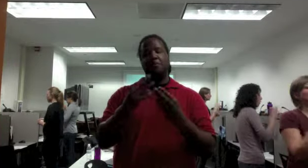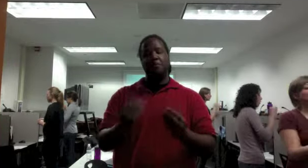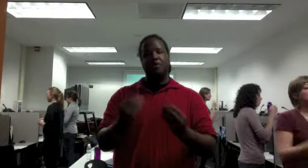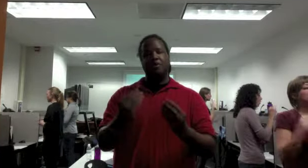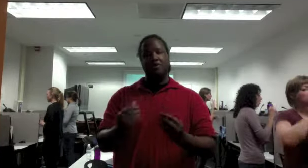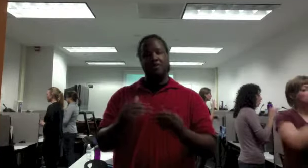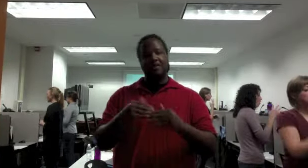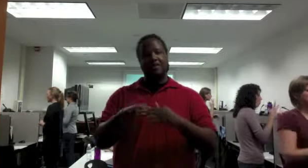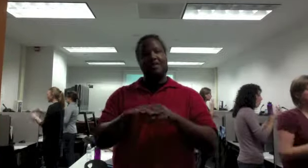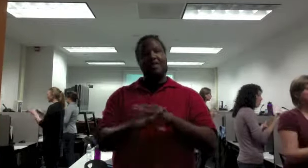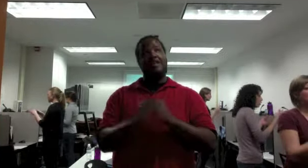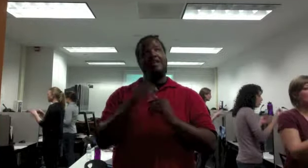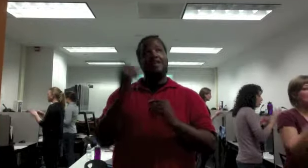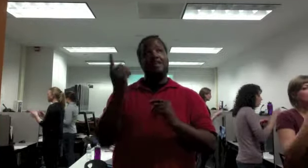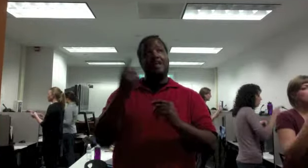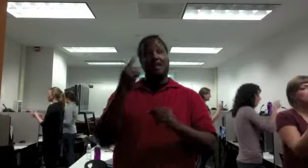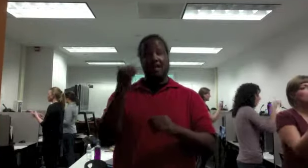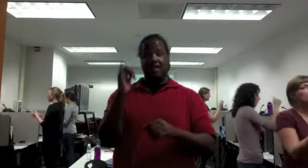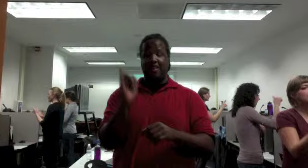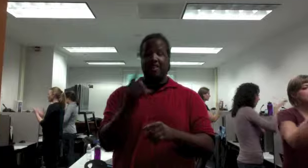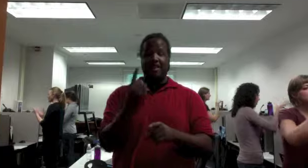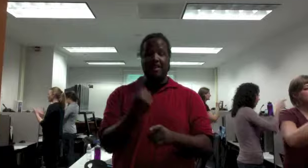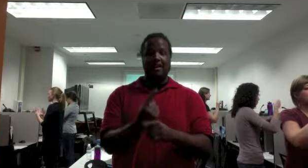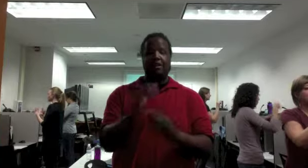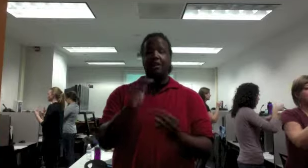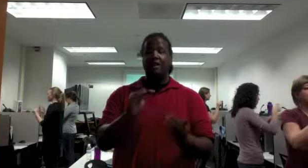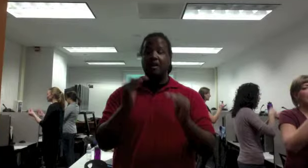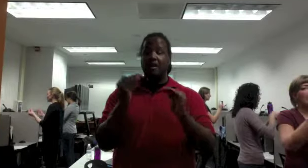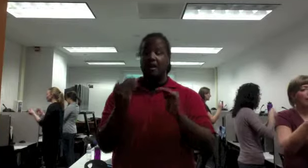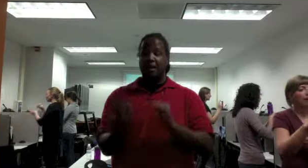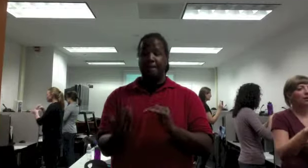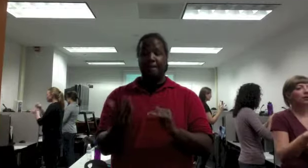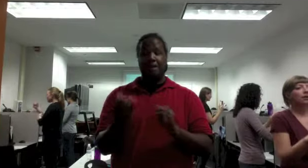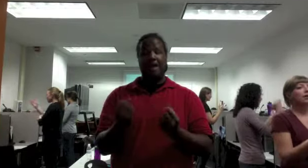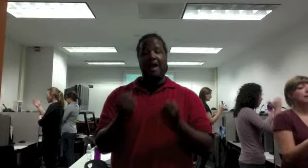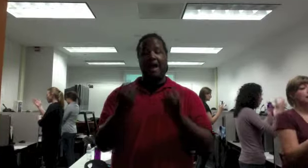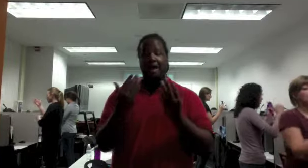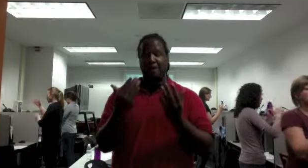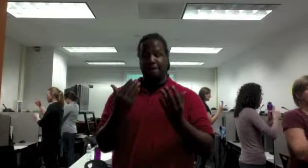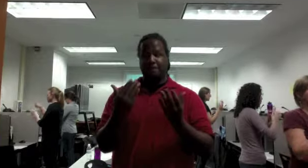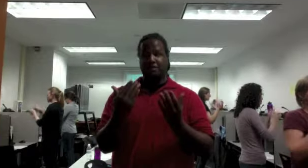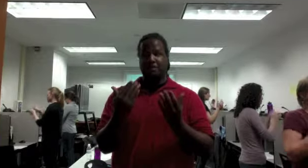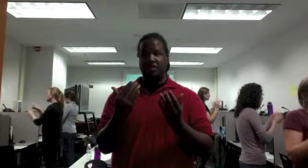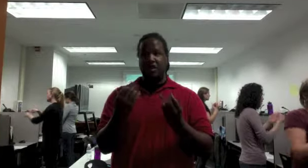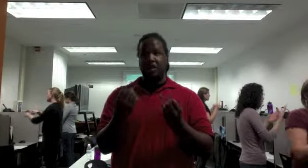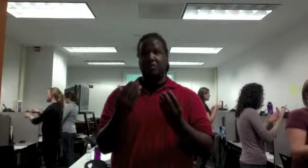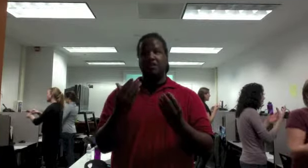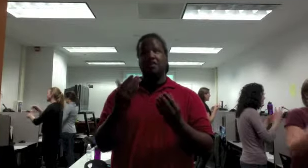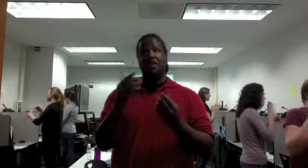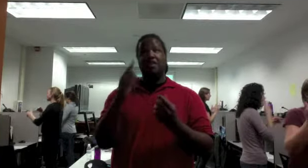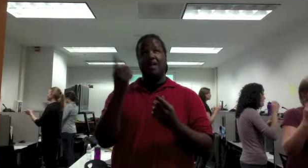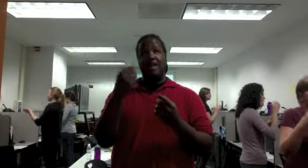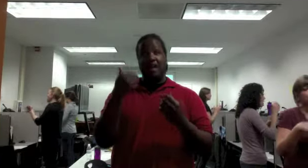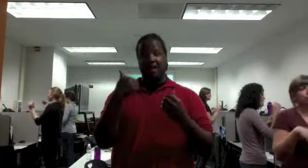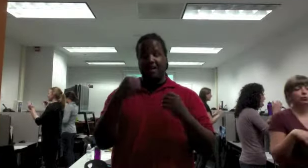us is we're measuring how much moisture is in the air at that time compared to how